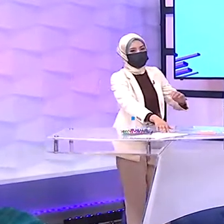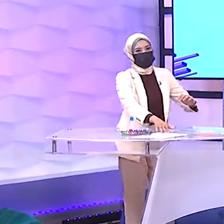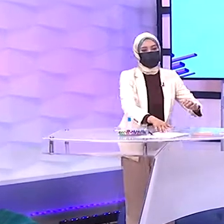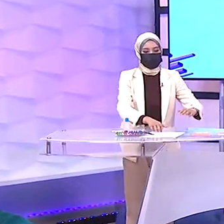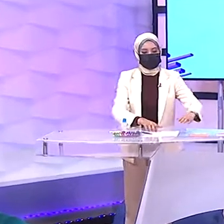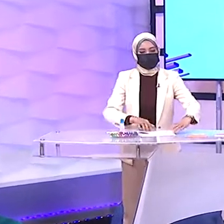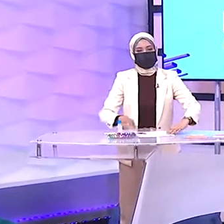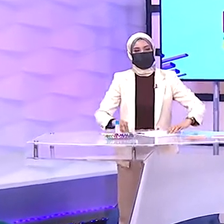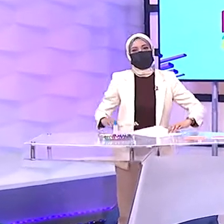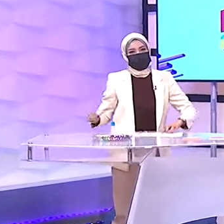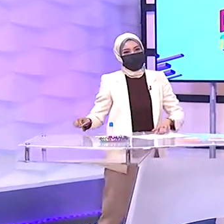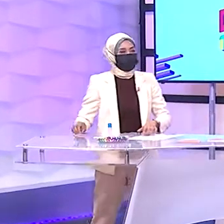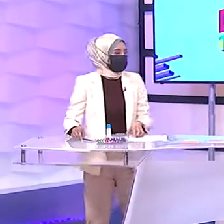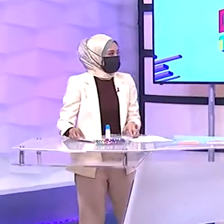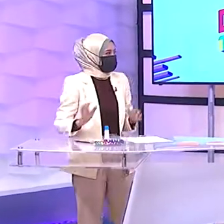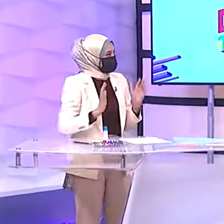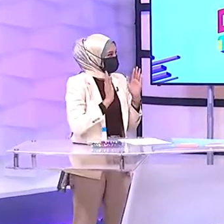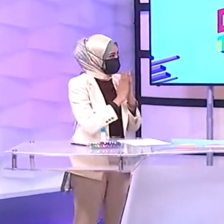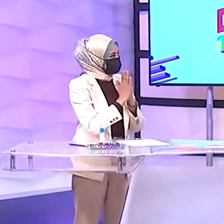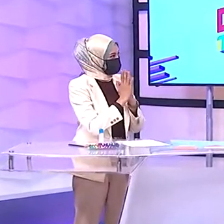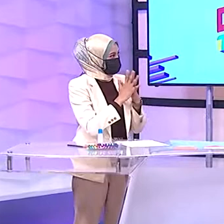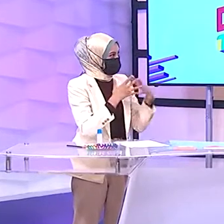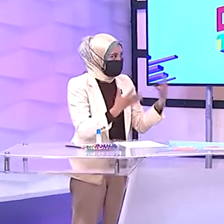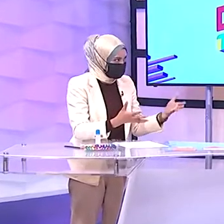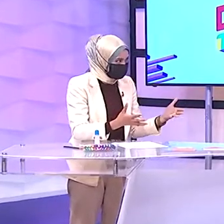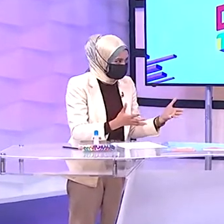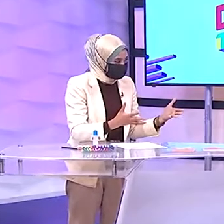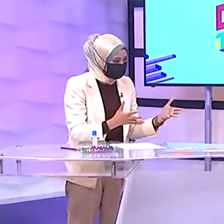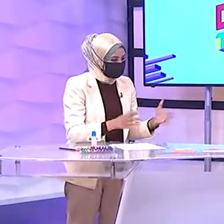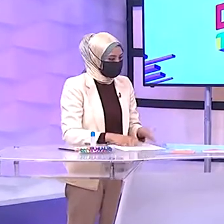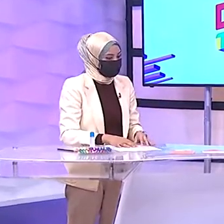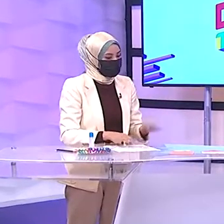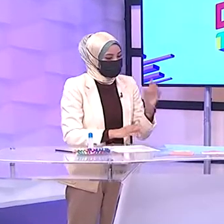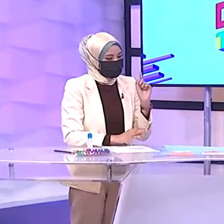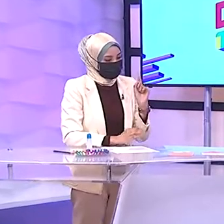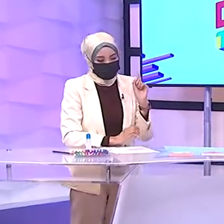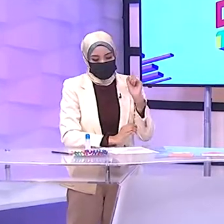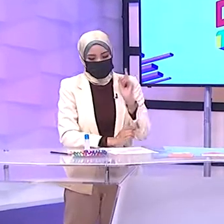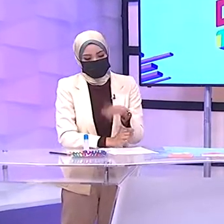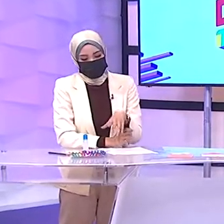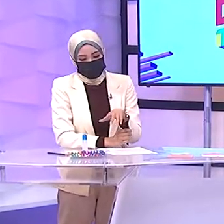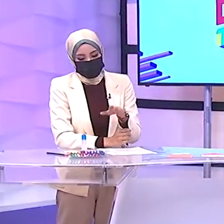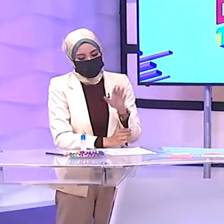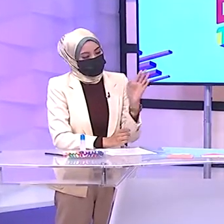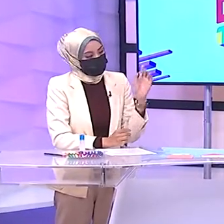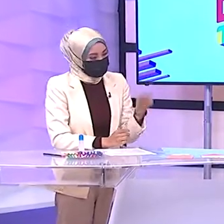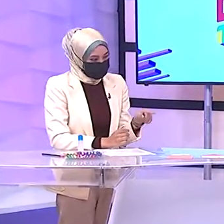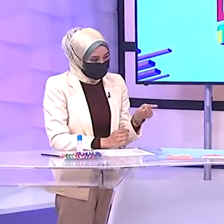Okay, kids, now we are going to do a house. Okay. Okay, so I can see there's a color